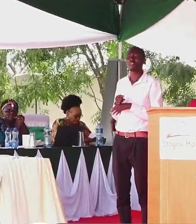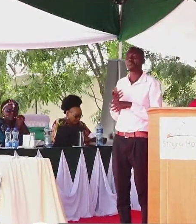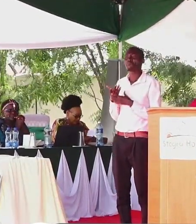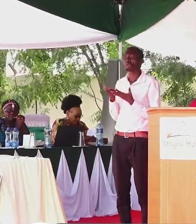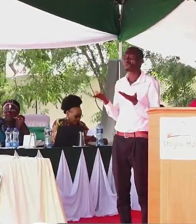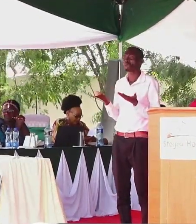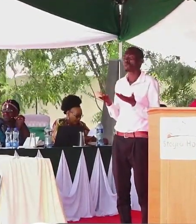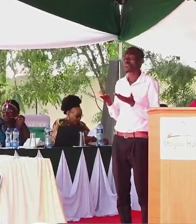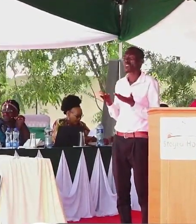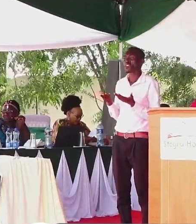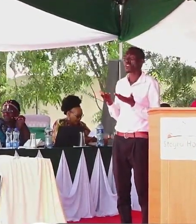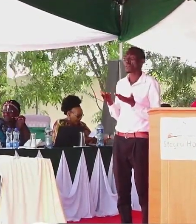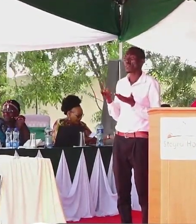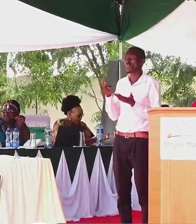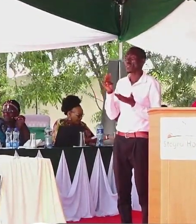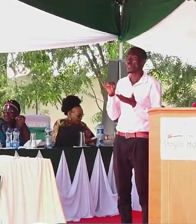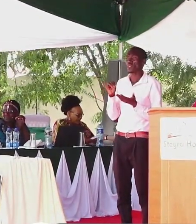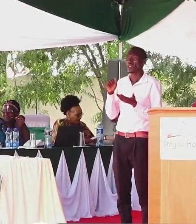Makueni?